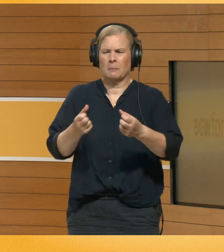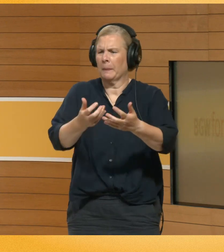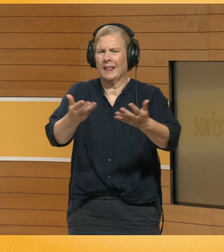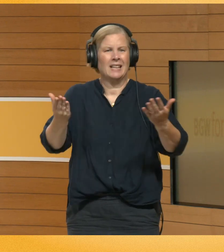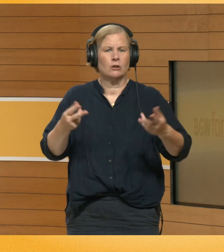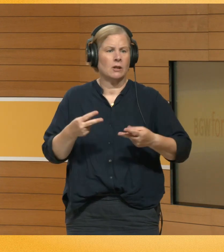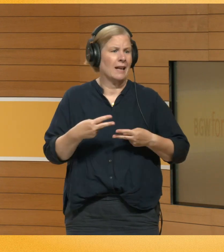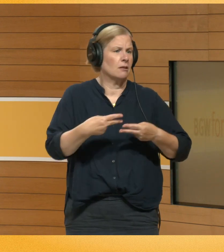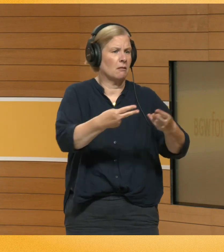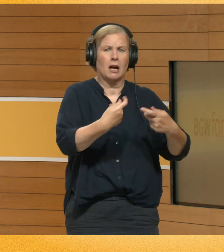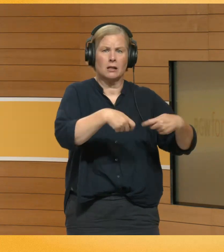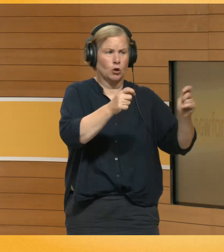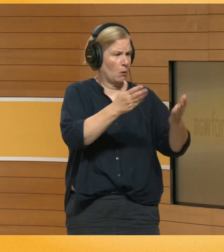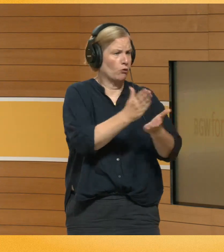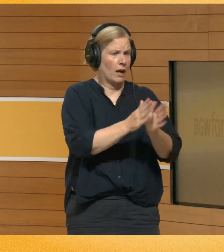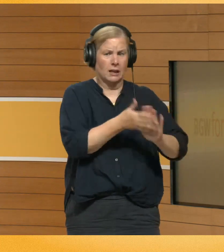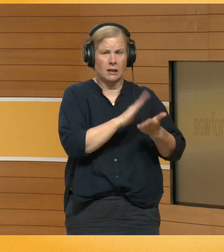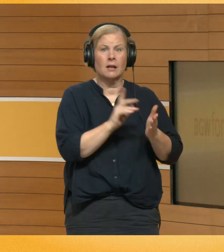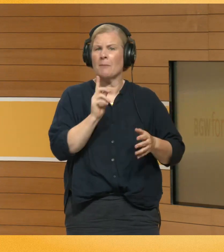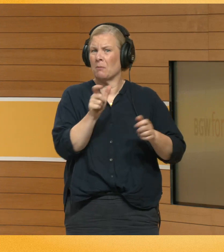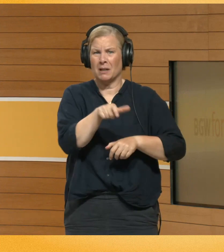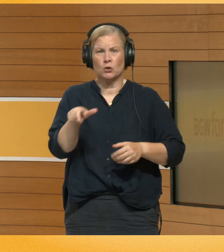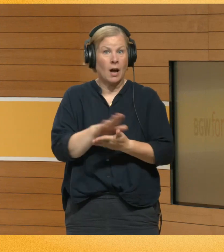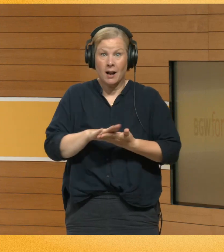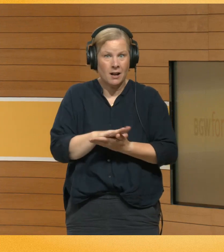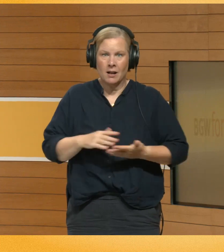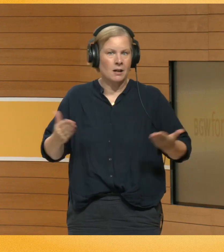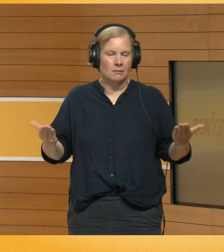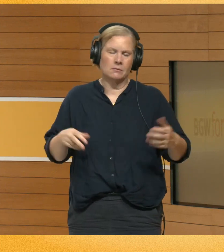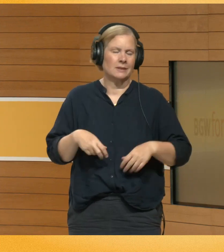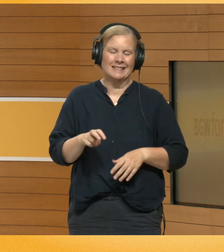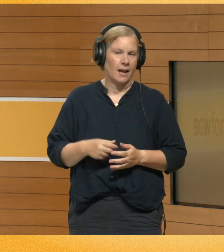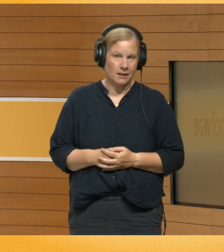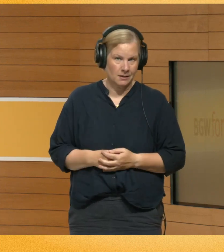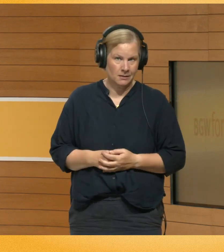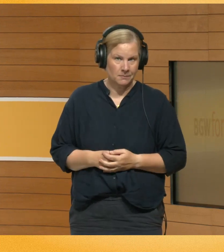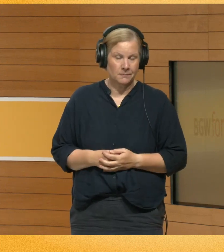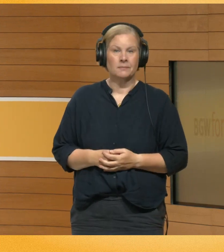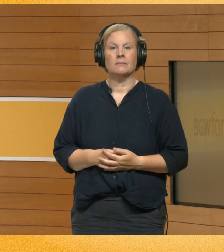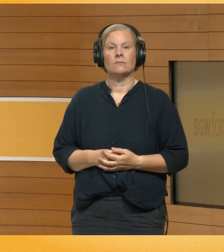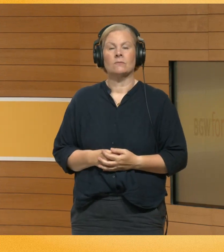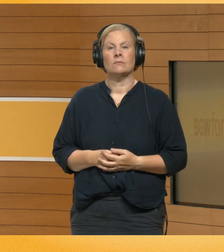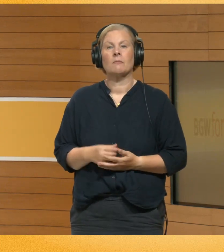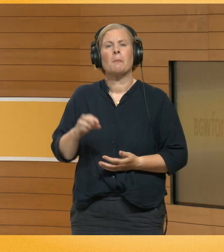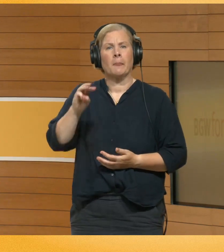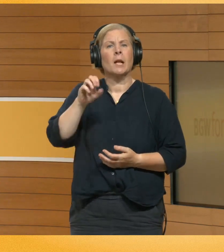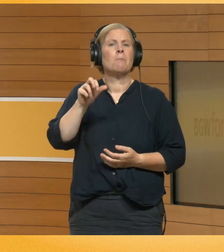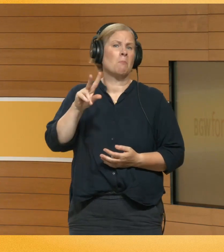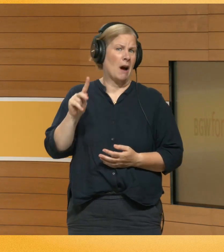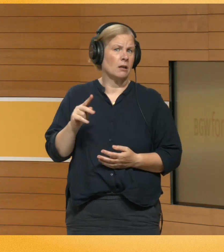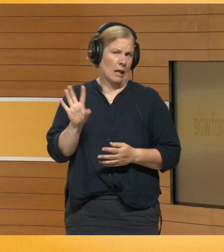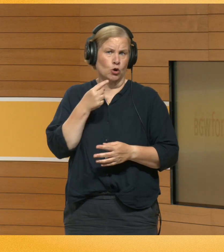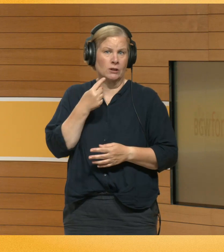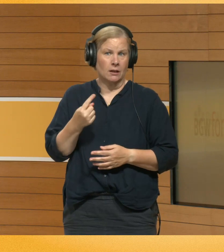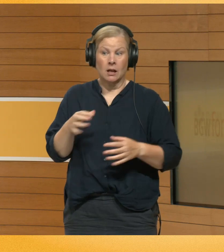look at. And as Mark says from the good economy, if we get health right, everything else will follow. That, in a nutshell, is